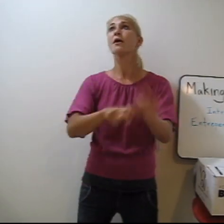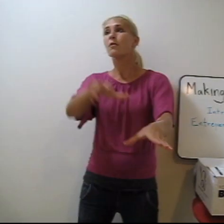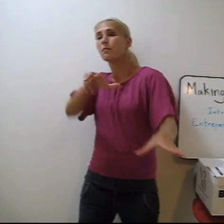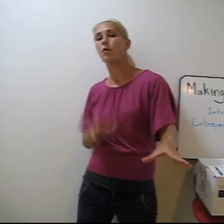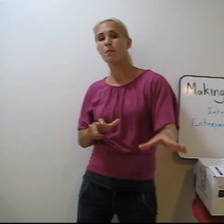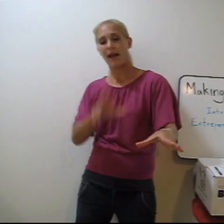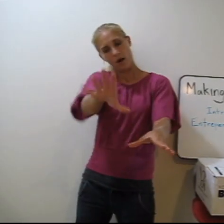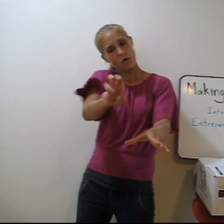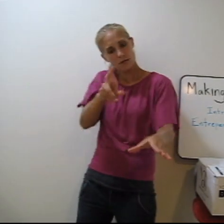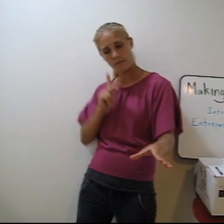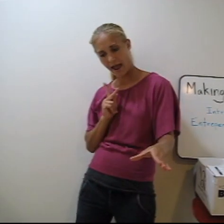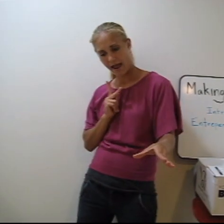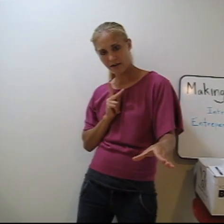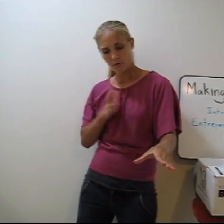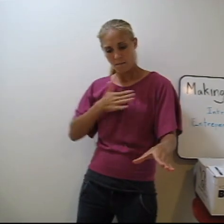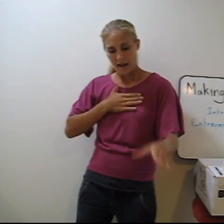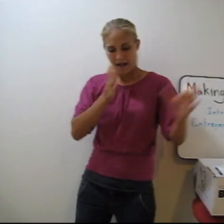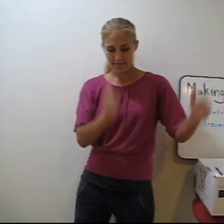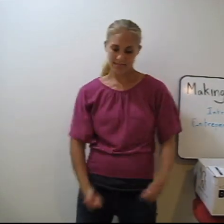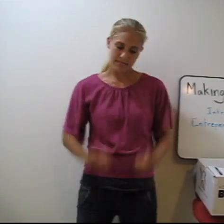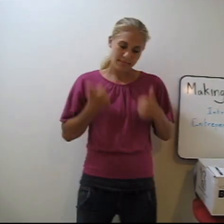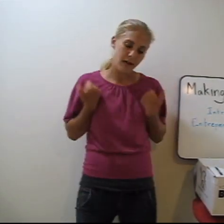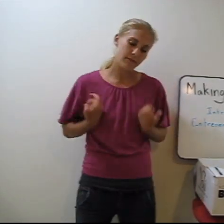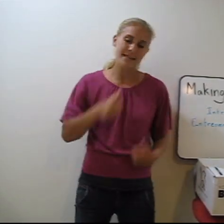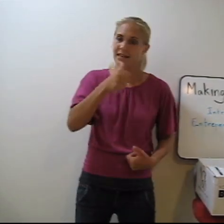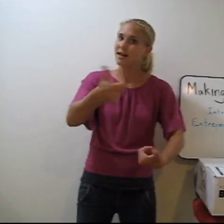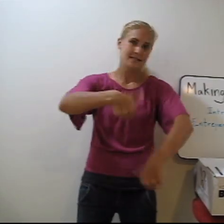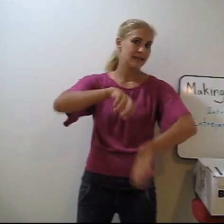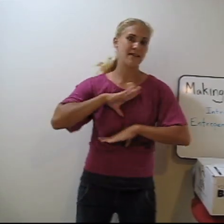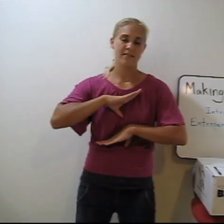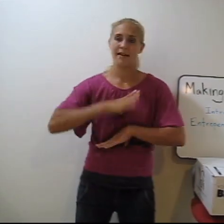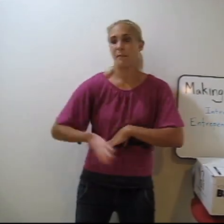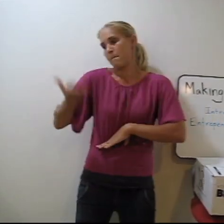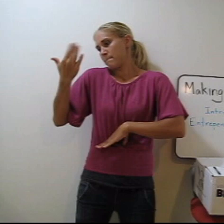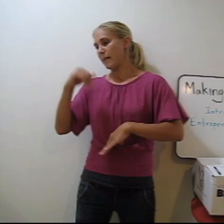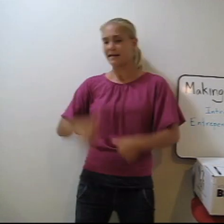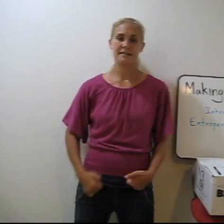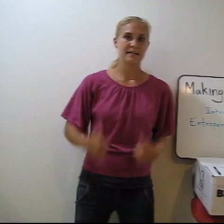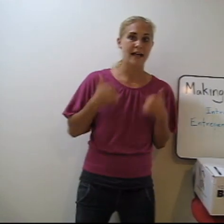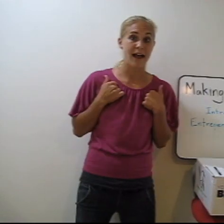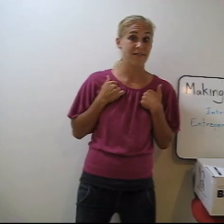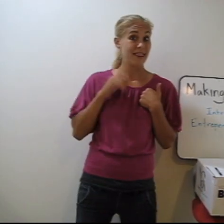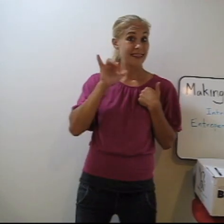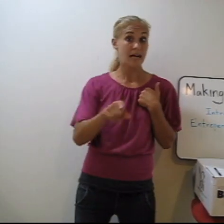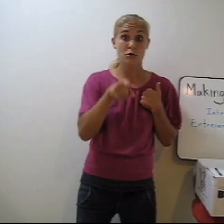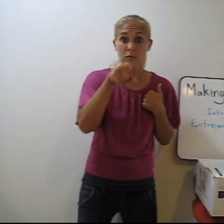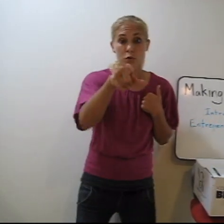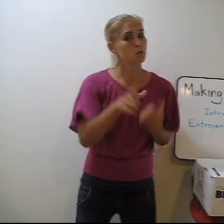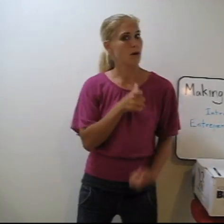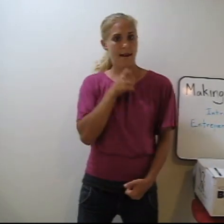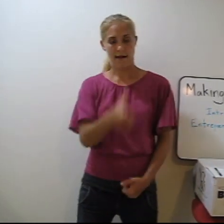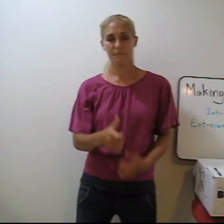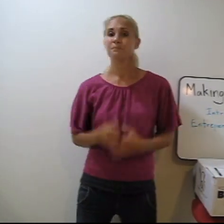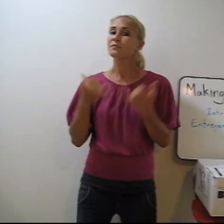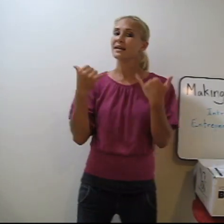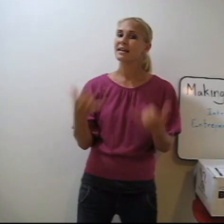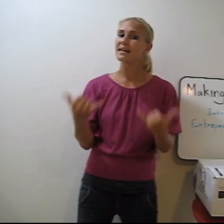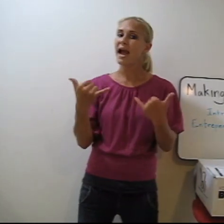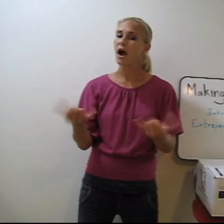their unfulfilling patterns of their old life. Don't let that be you. Let me give you an analogy to help bring this